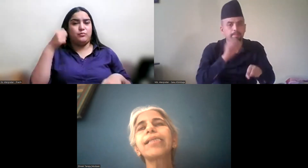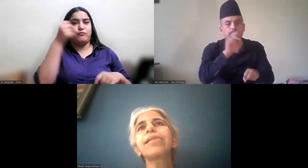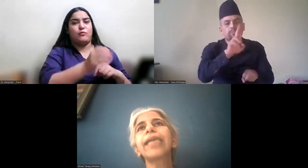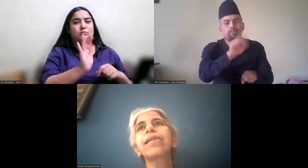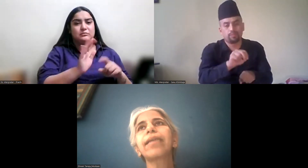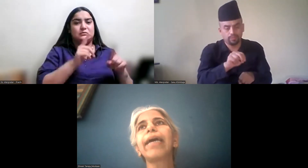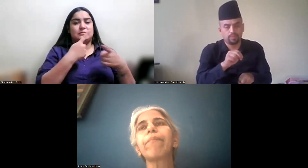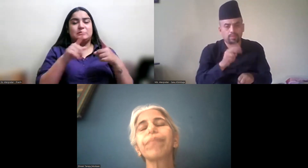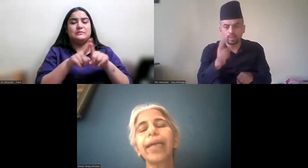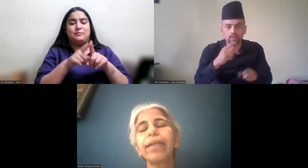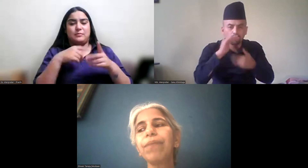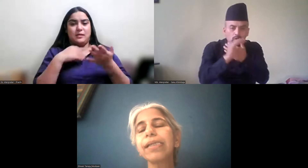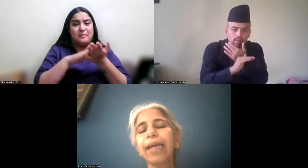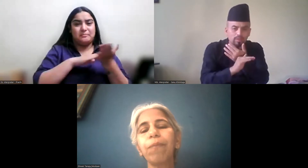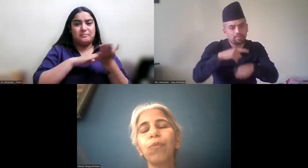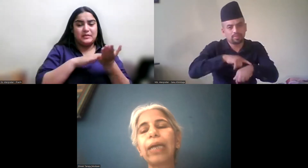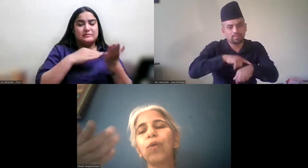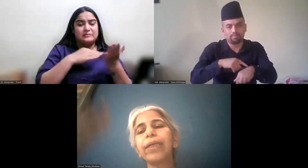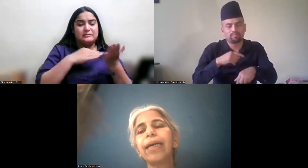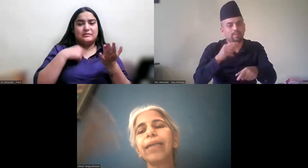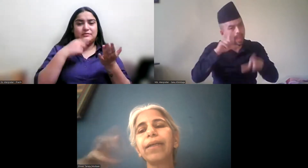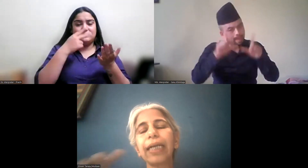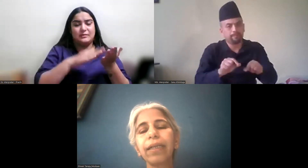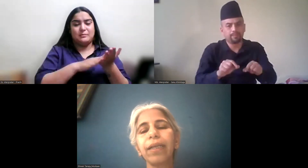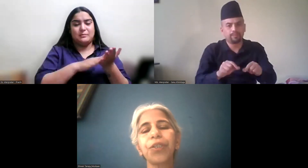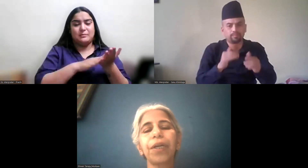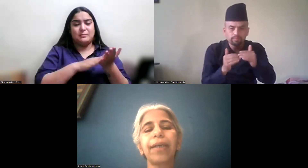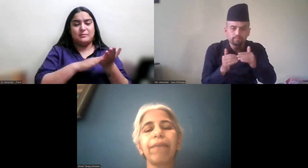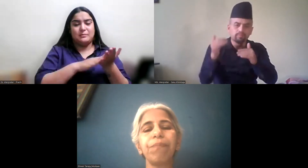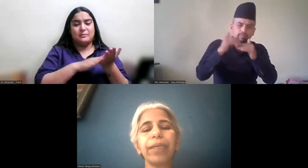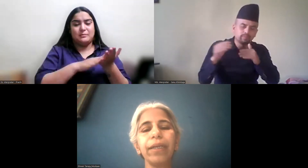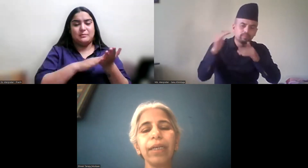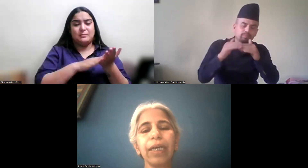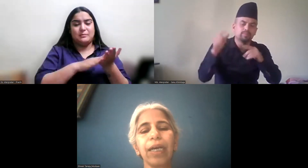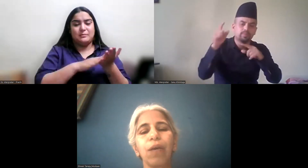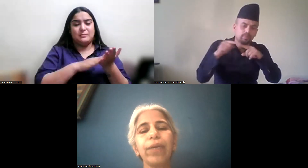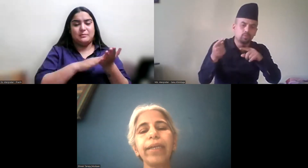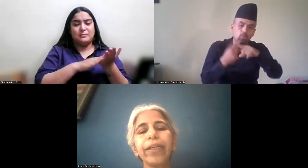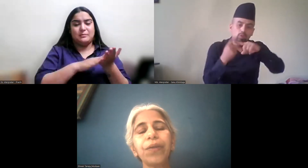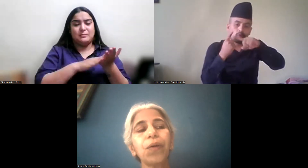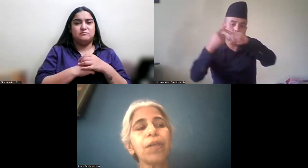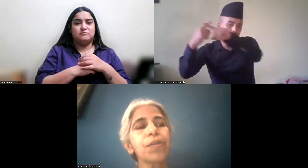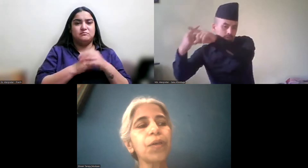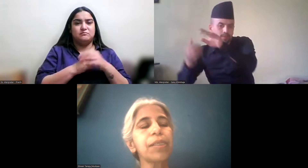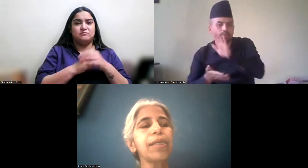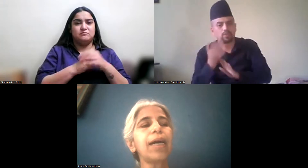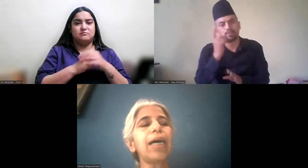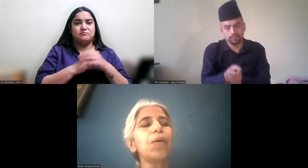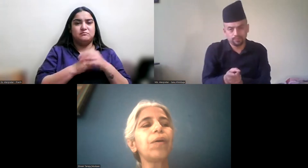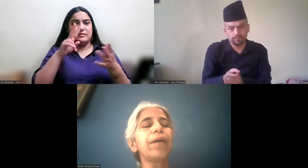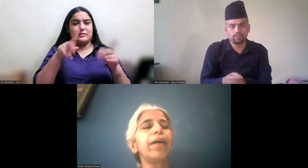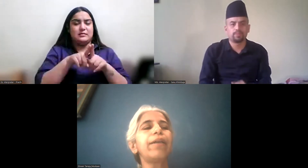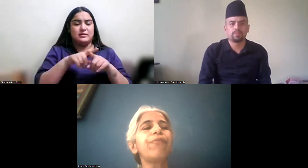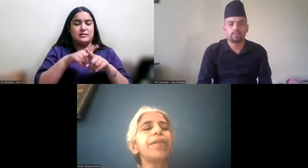process takes time and it builds up one over the other rather than a short time period. We need to also see